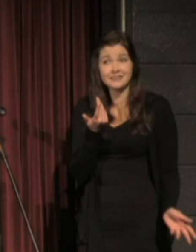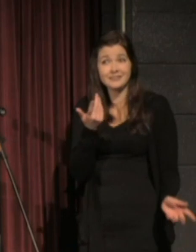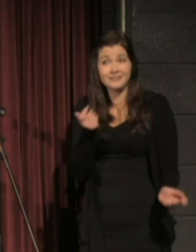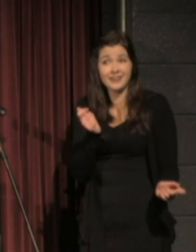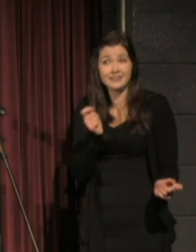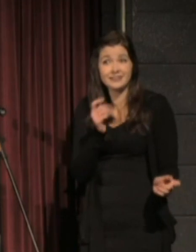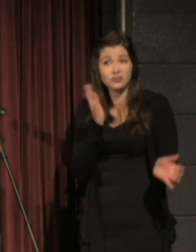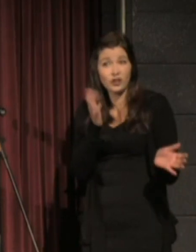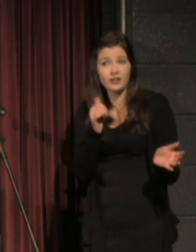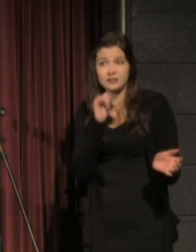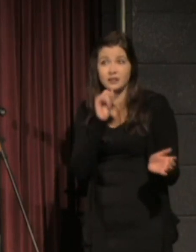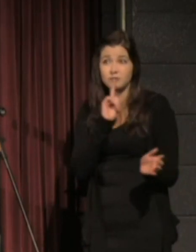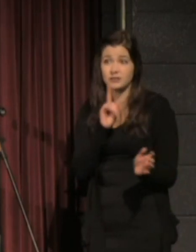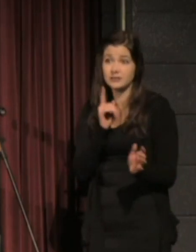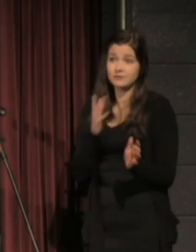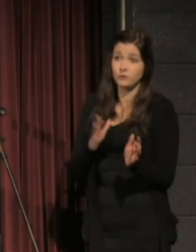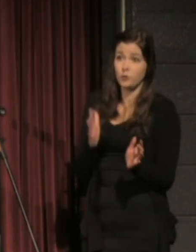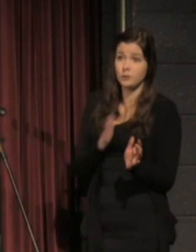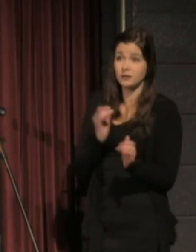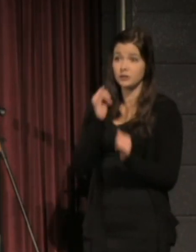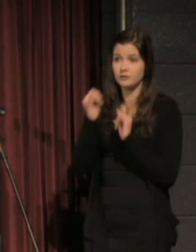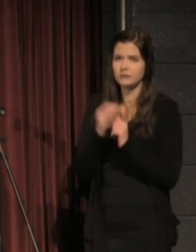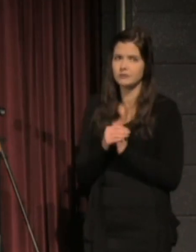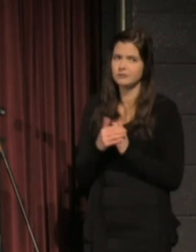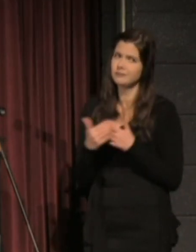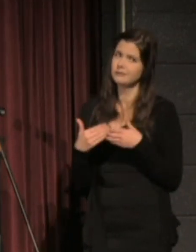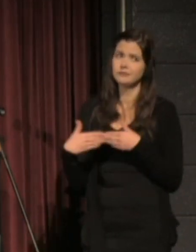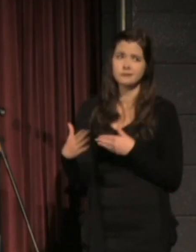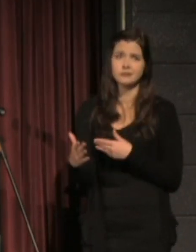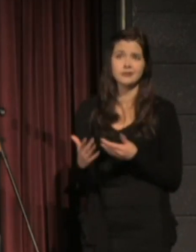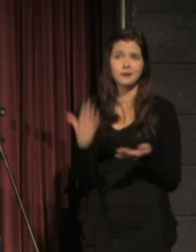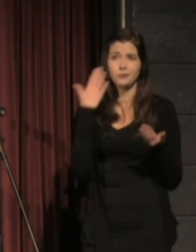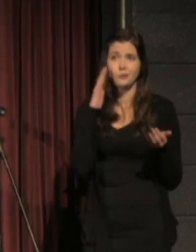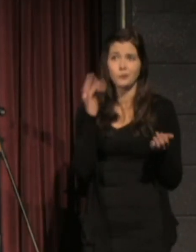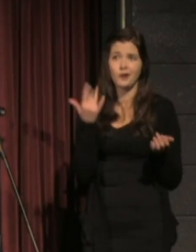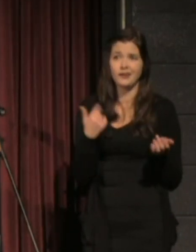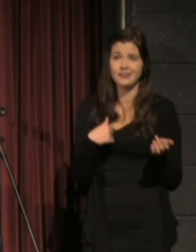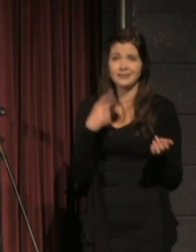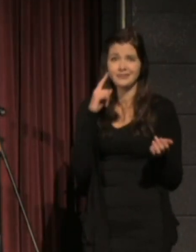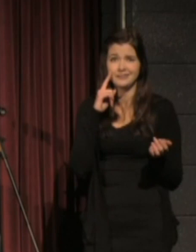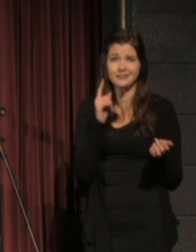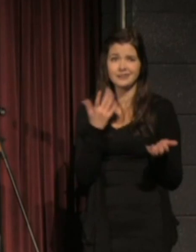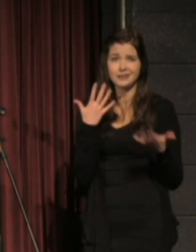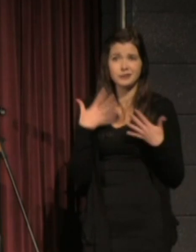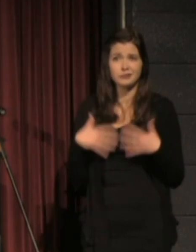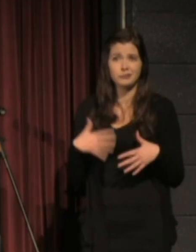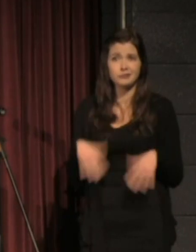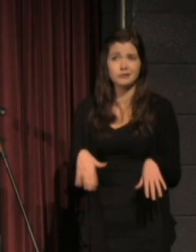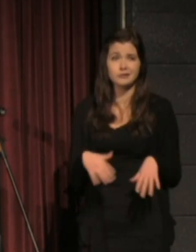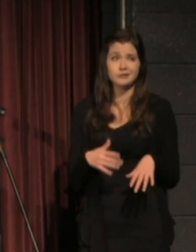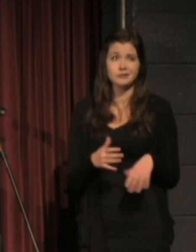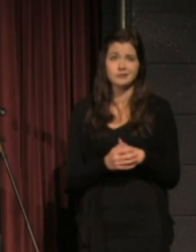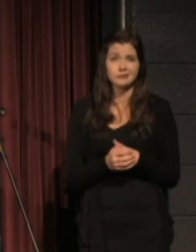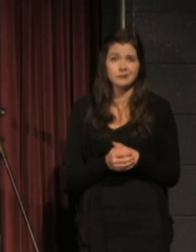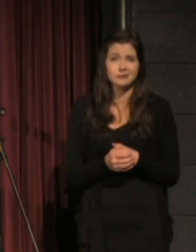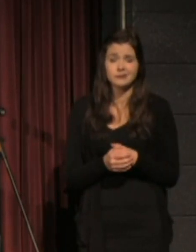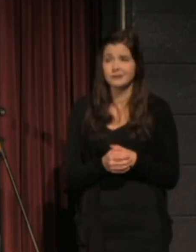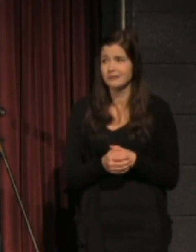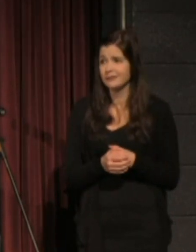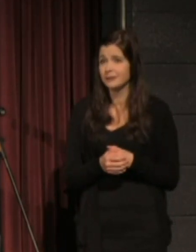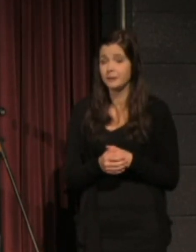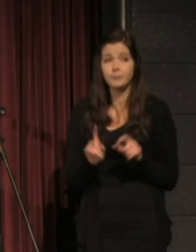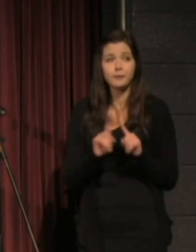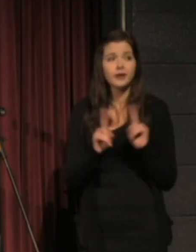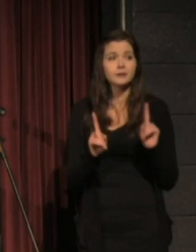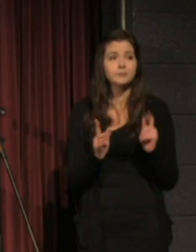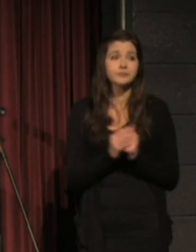than a formal interview. To this day, I still don't know why I hadn't thought more about what I was wearing that day than I did.